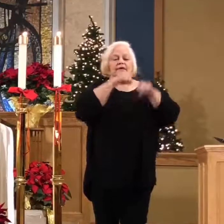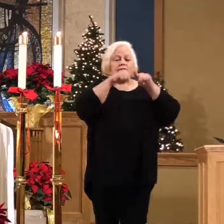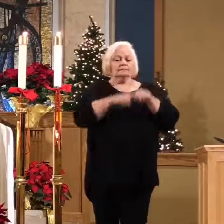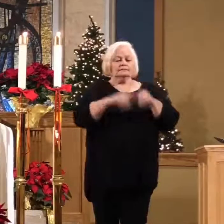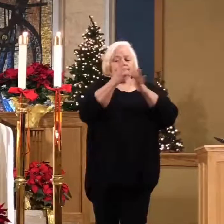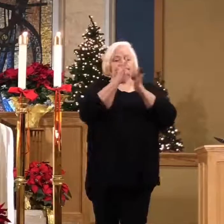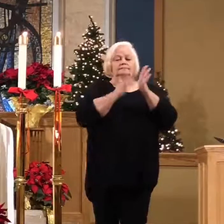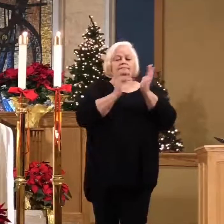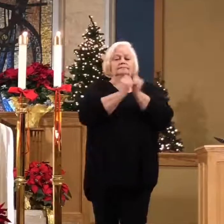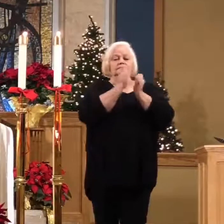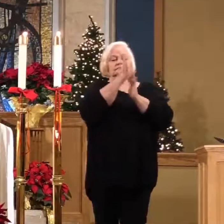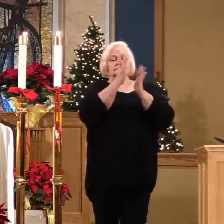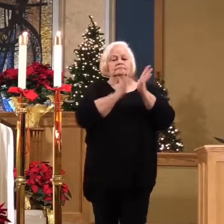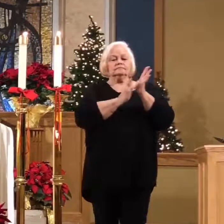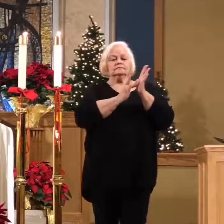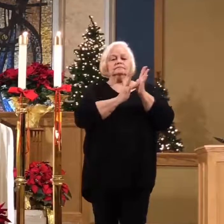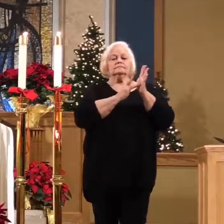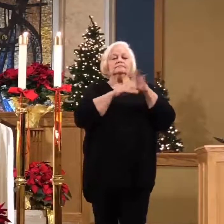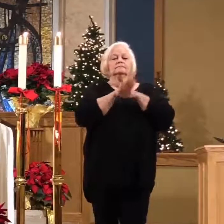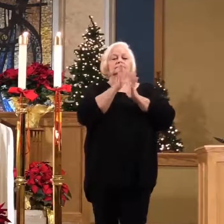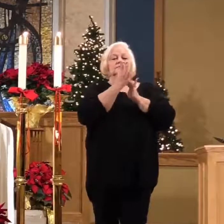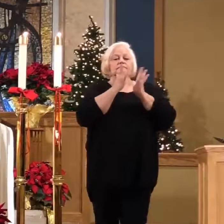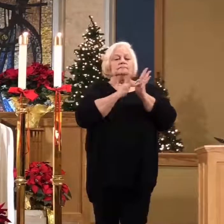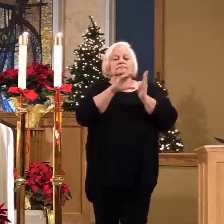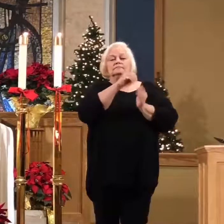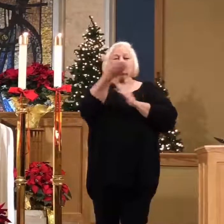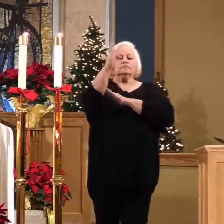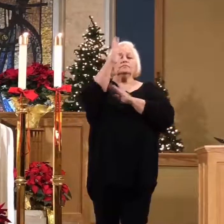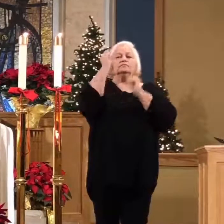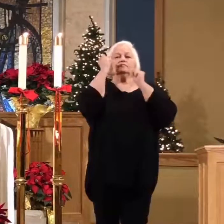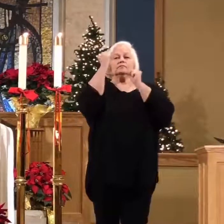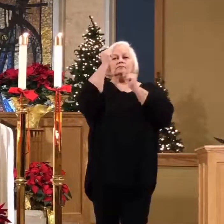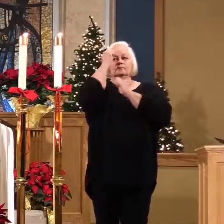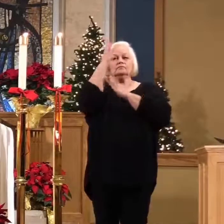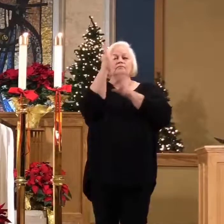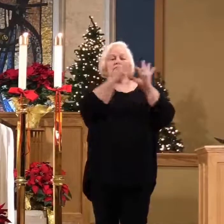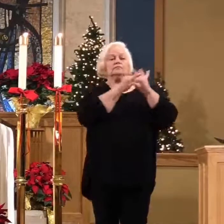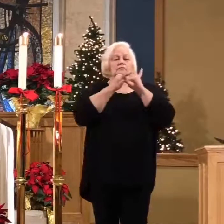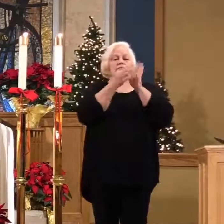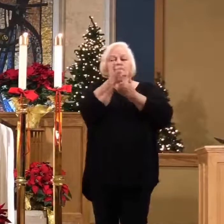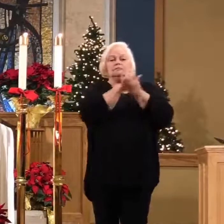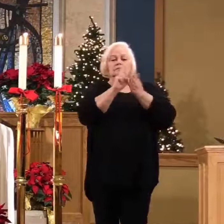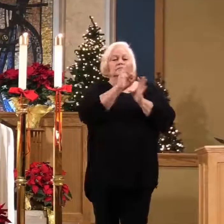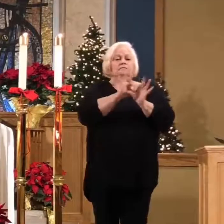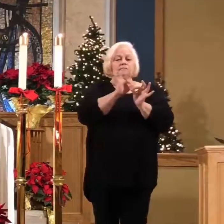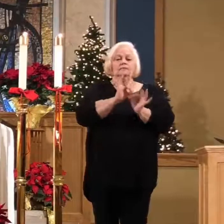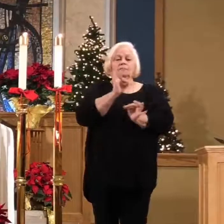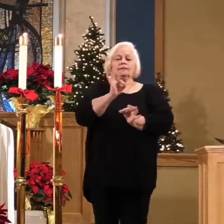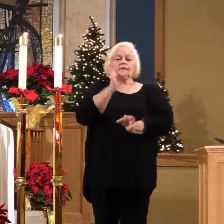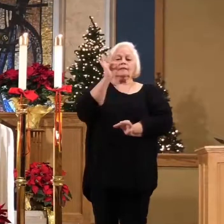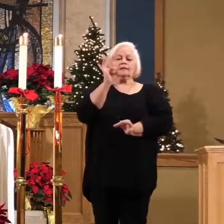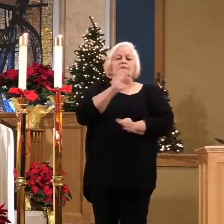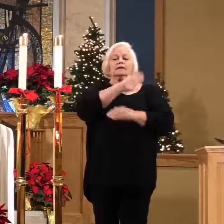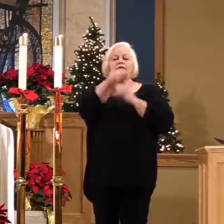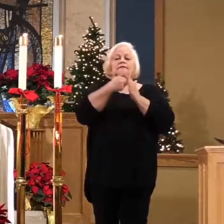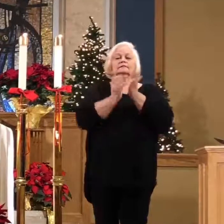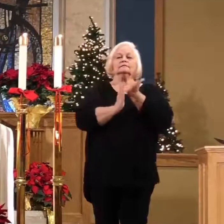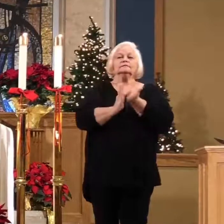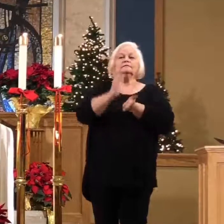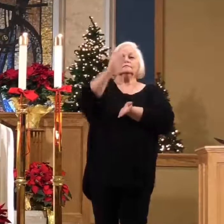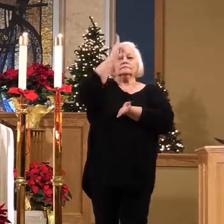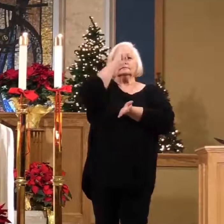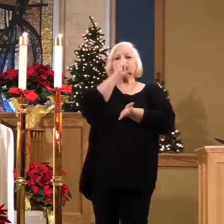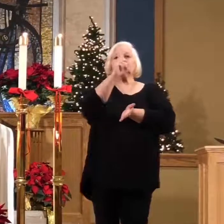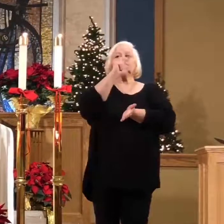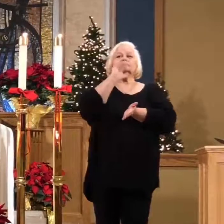Through him and with him and in him, O God, Almighty Father, in the unity of the Holy Spirit,